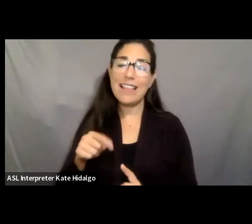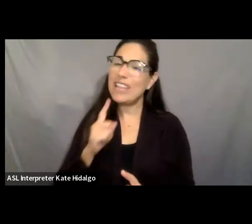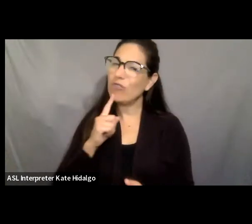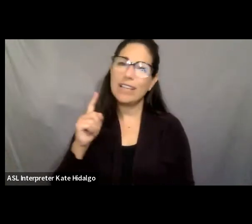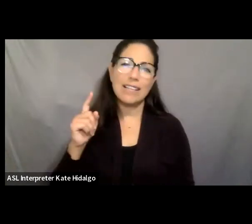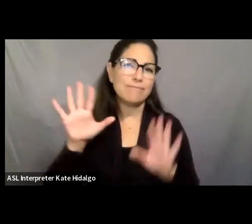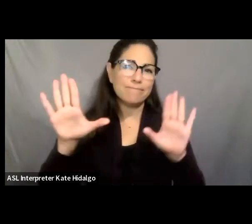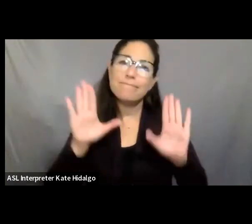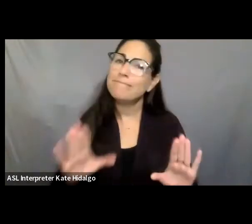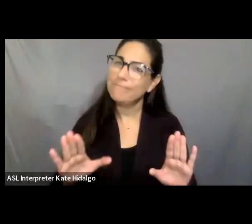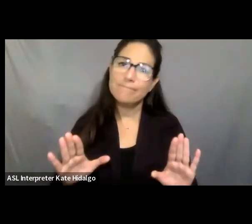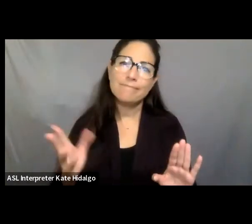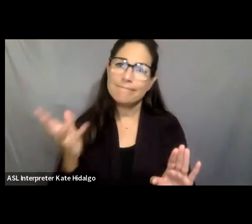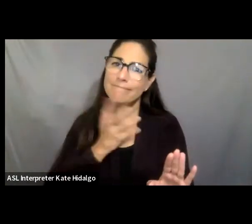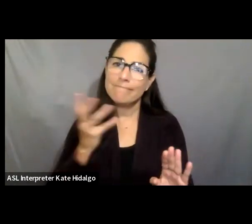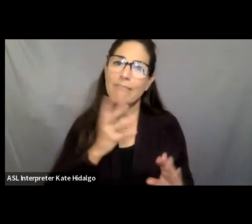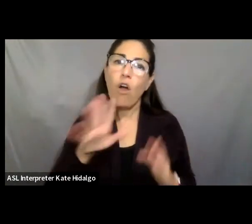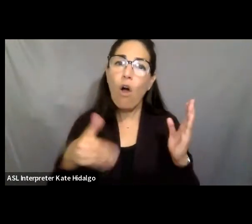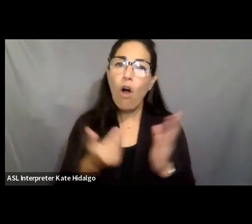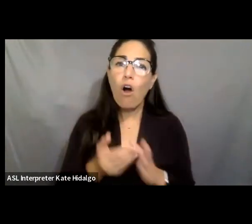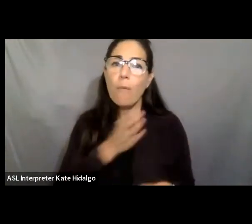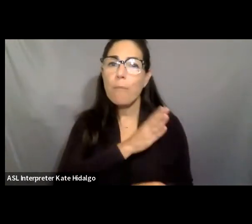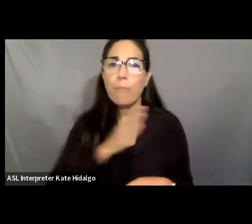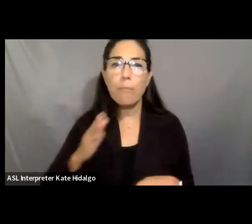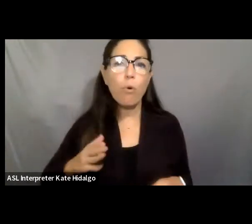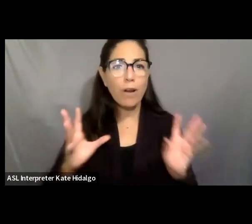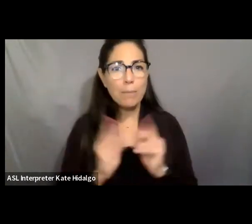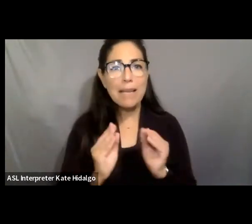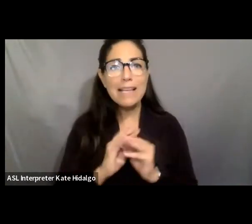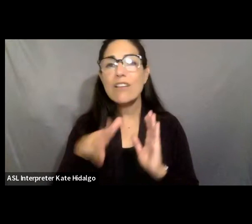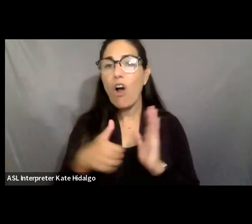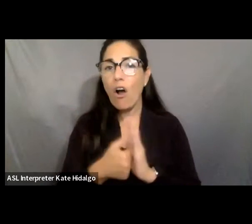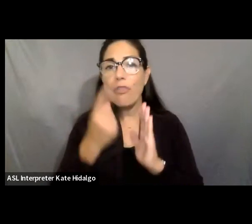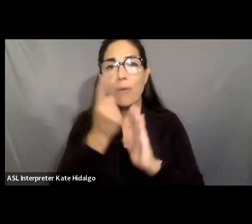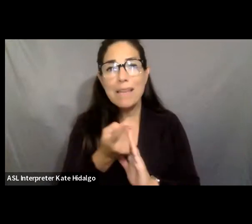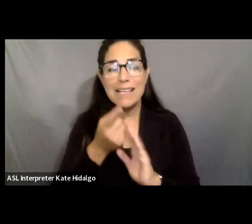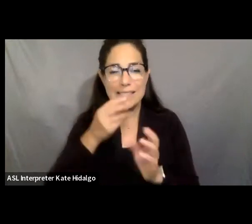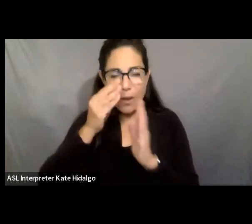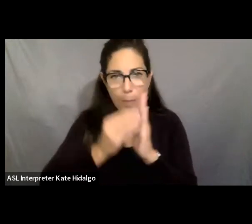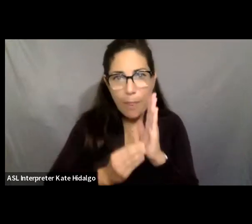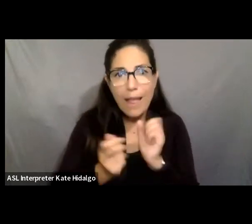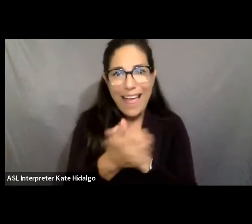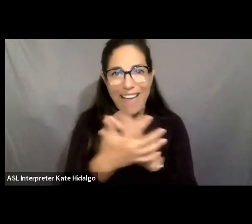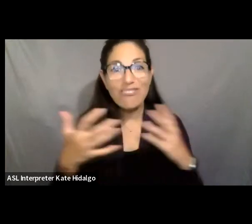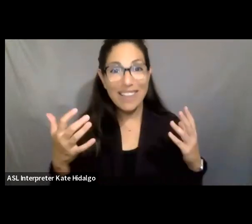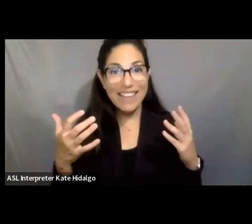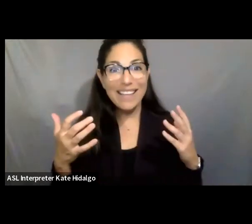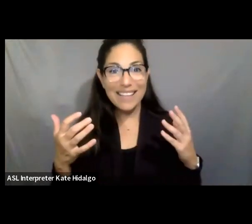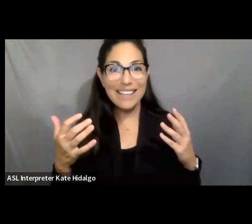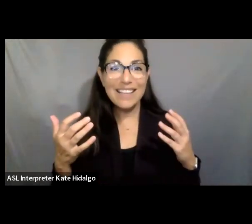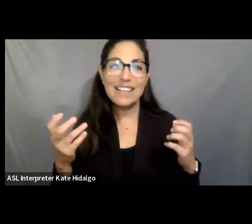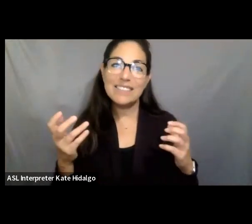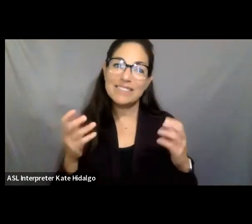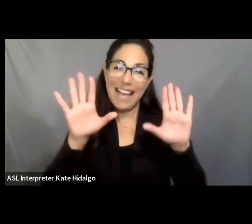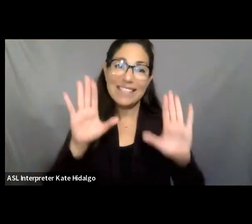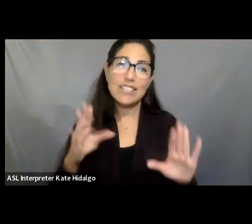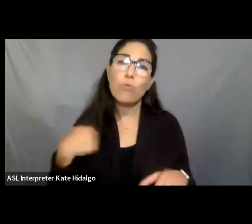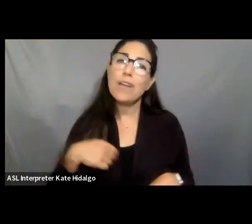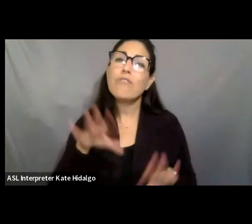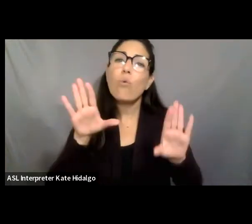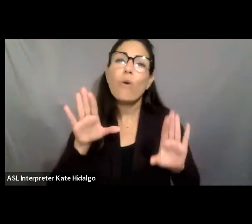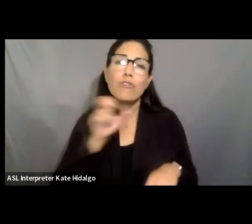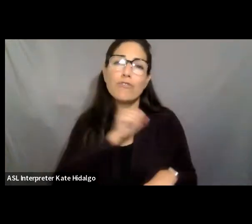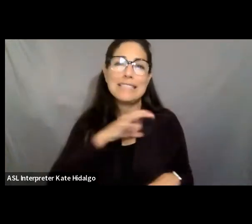excellent with every board meeting, with all of the minutes that they're catching up on. Just excellent. We have great